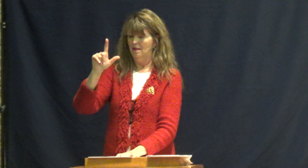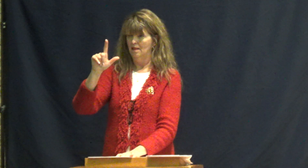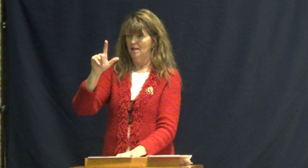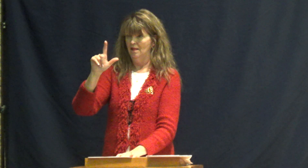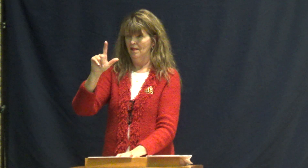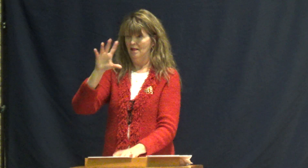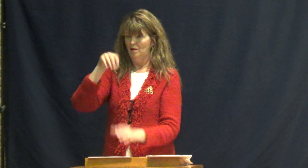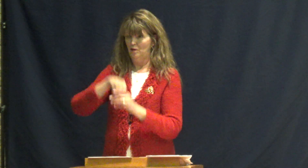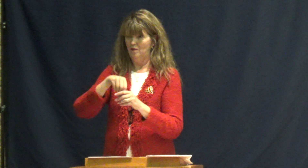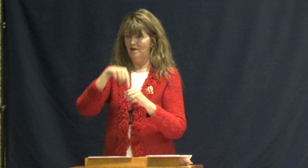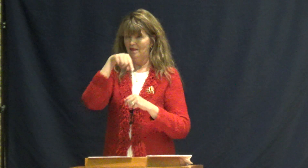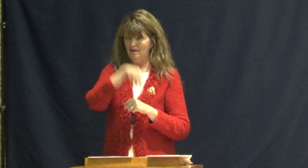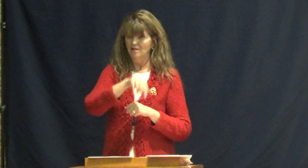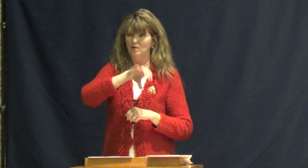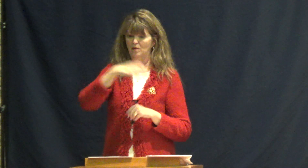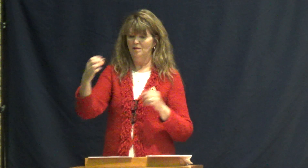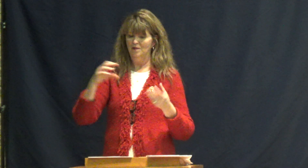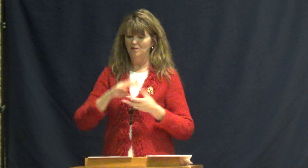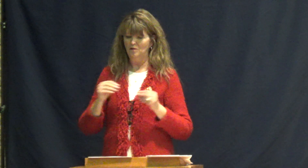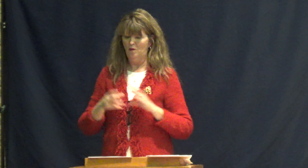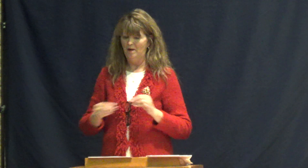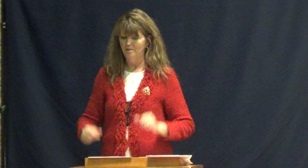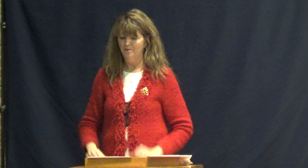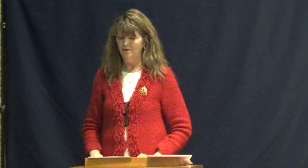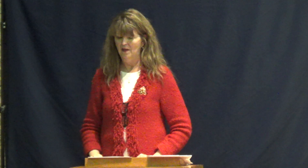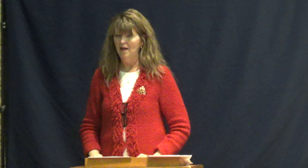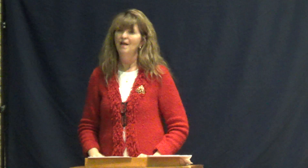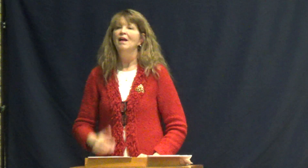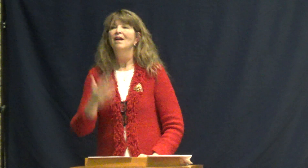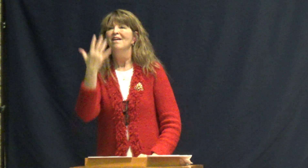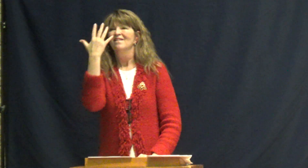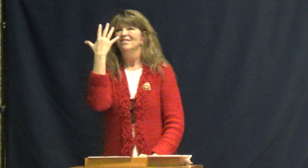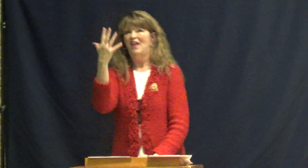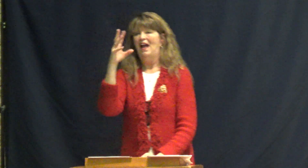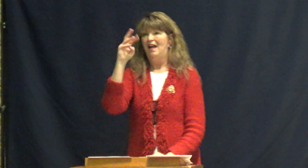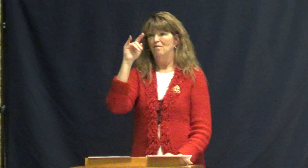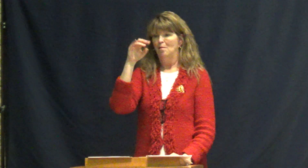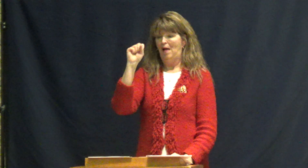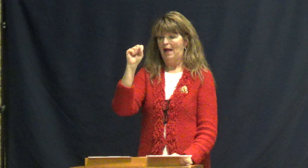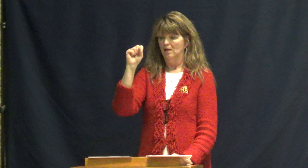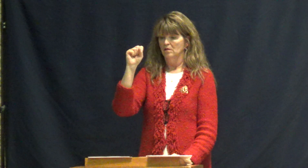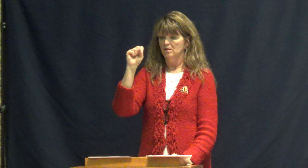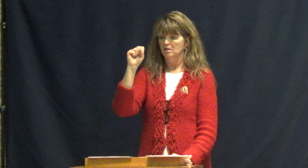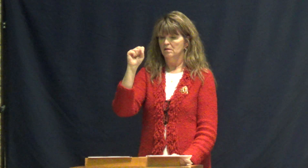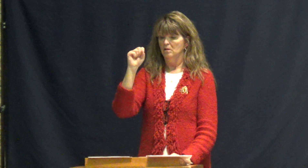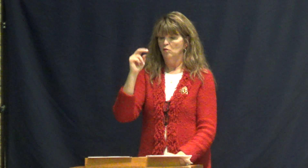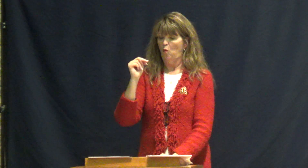lambs were. And there's one final detail to include in this Christmas story.